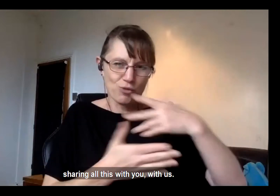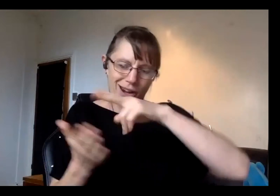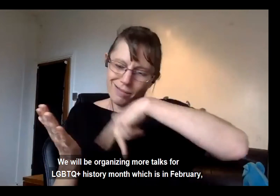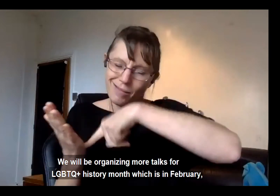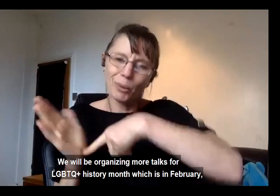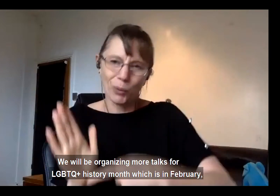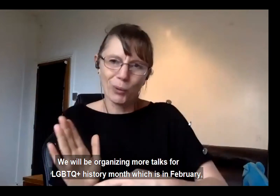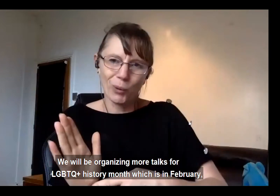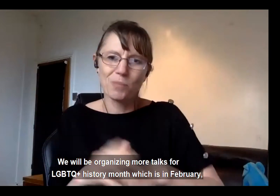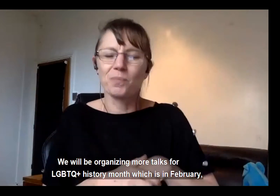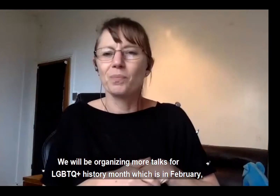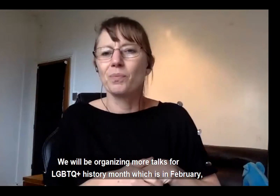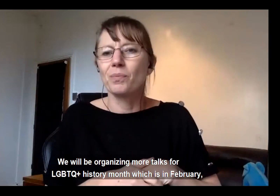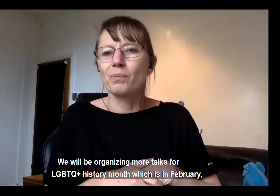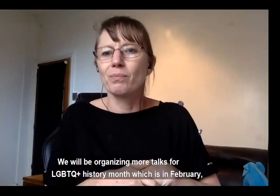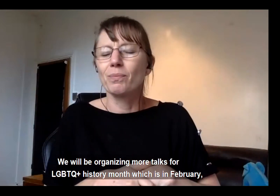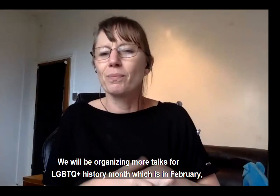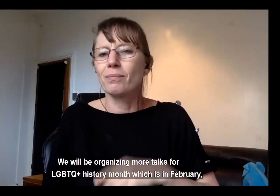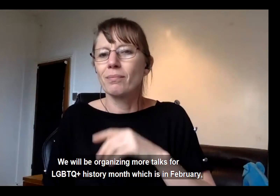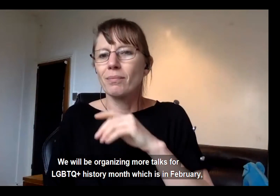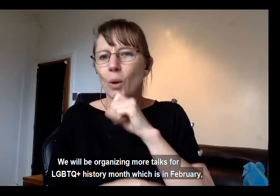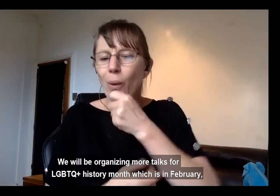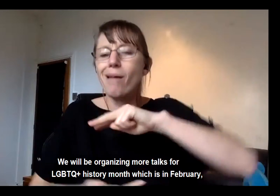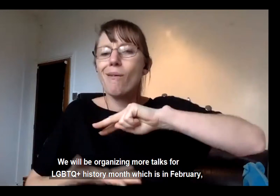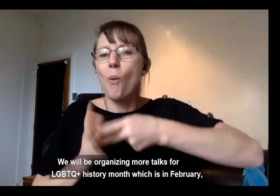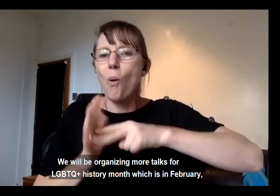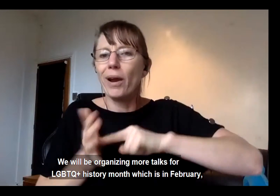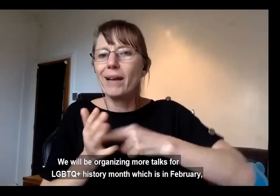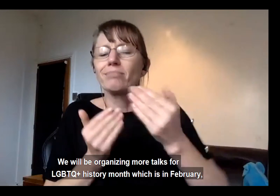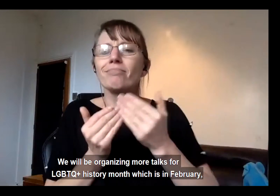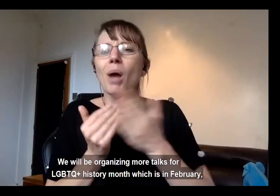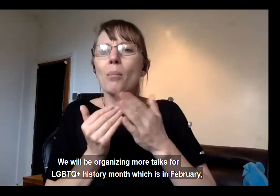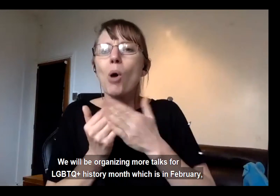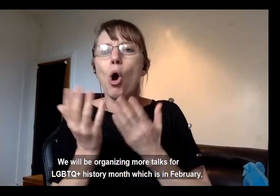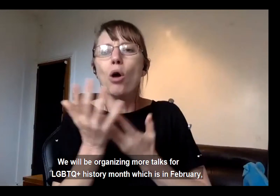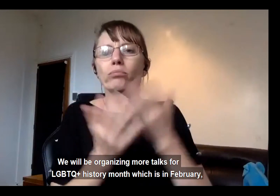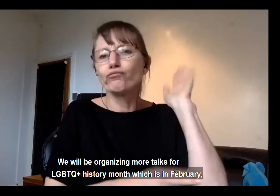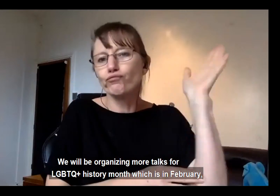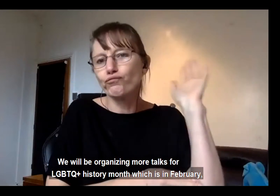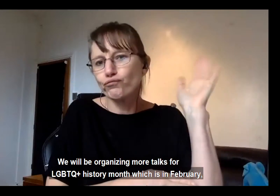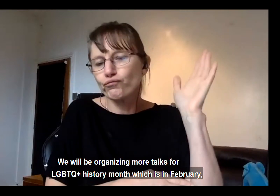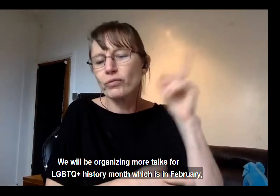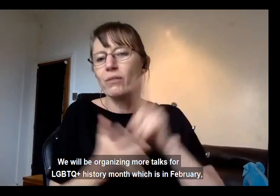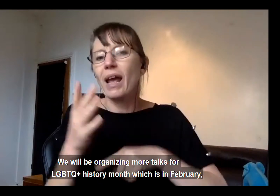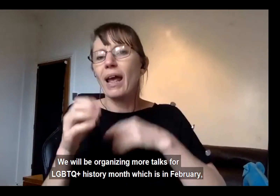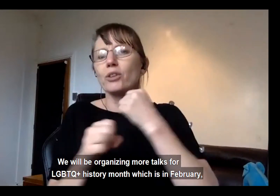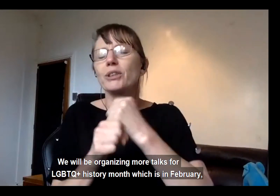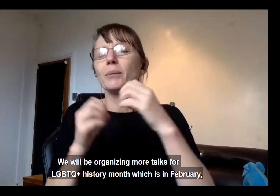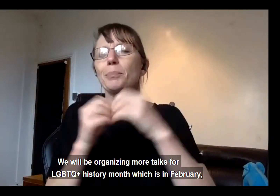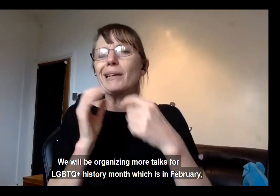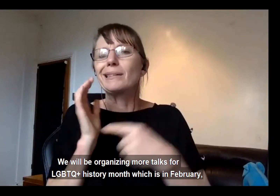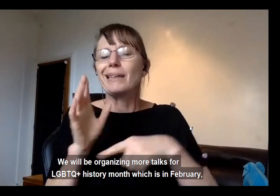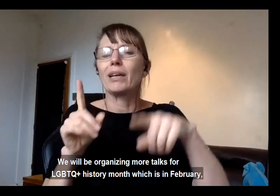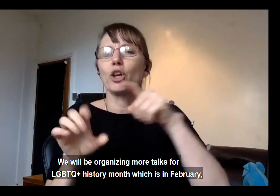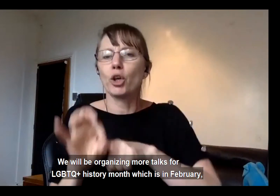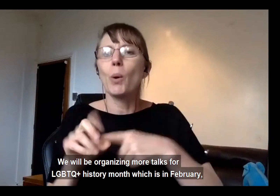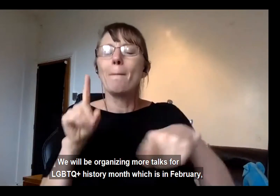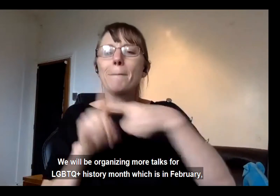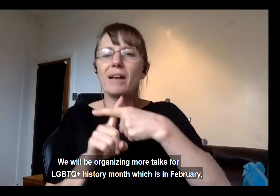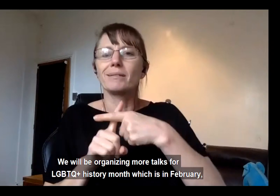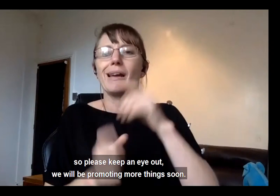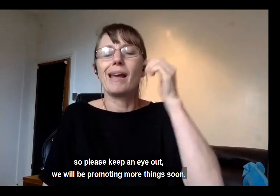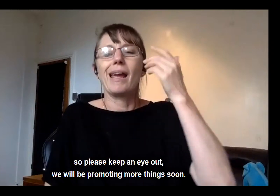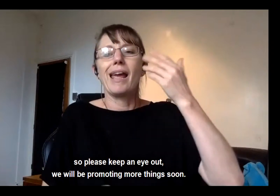us. We will be organizing more talks for LGBTQ plus History Month, which